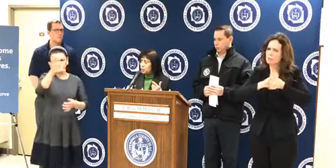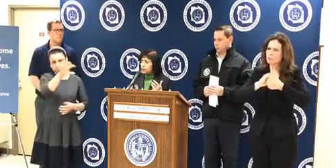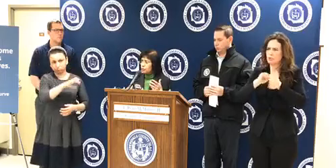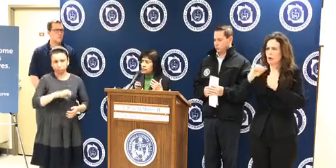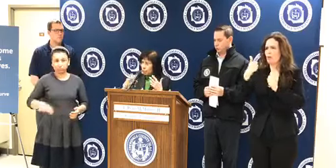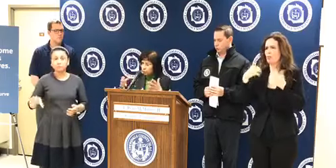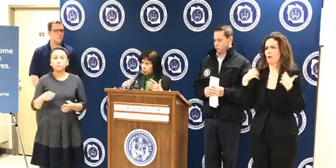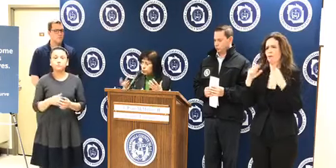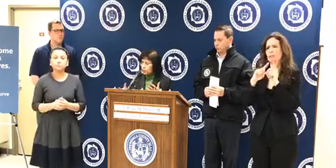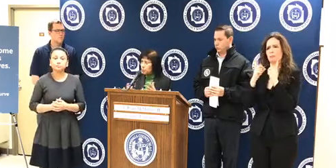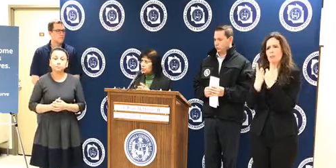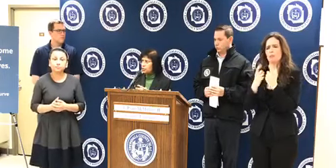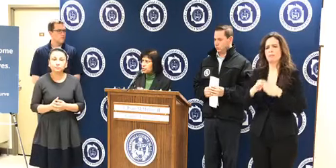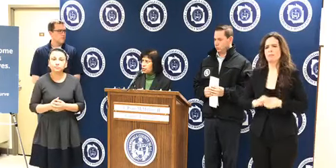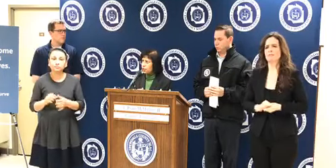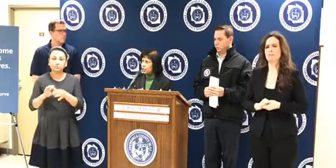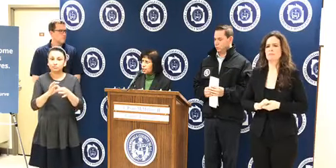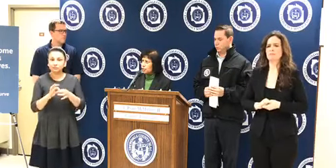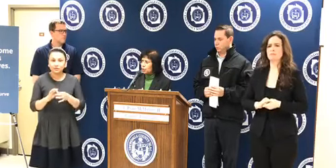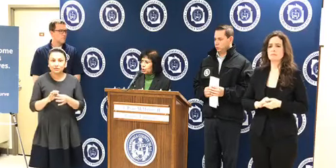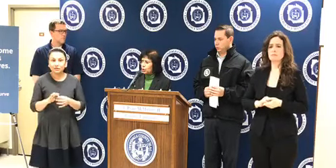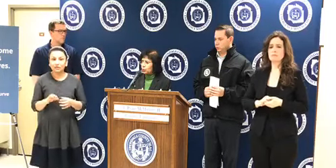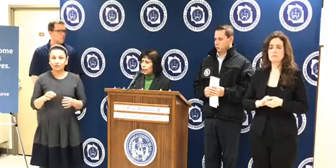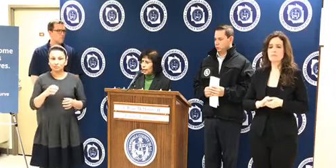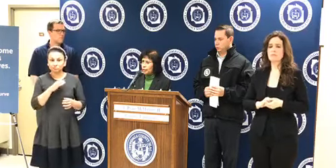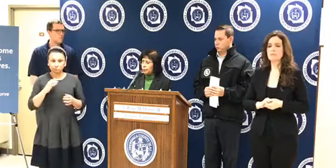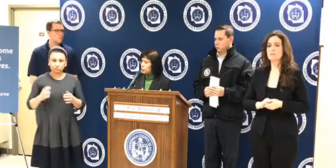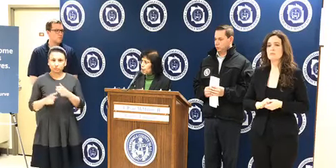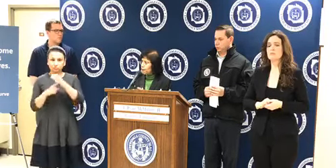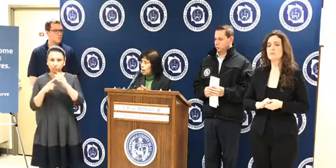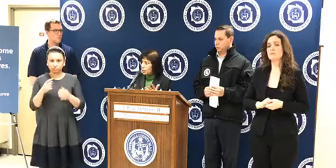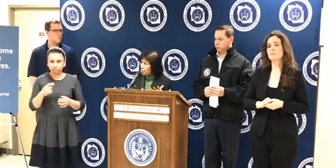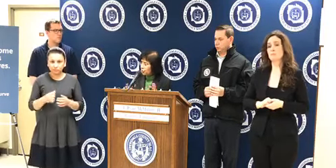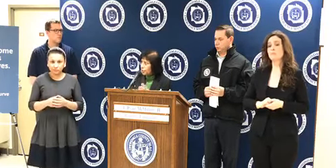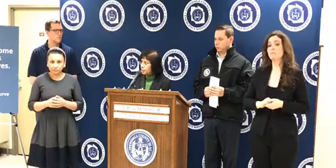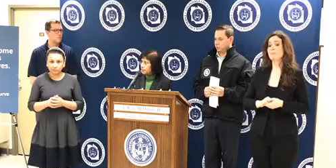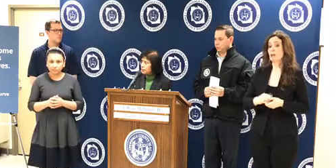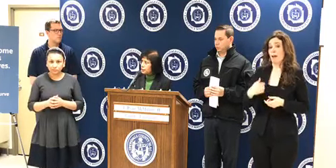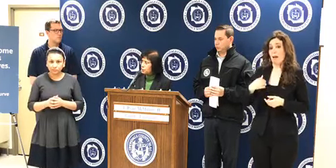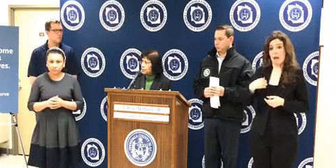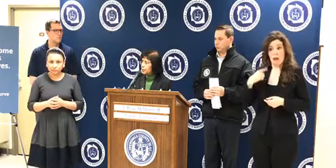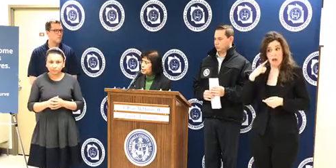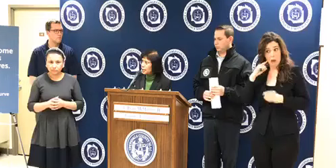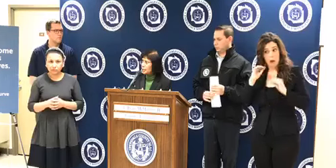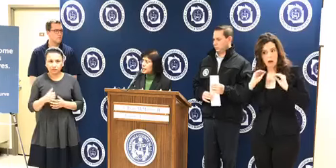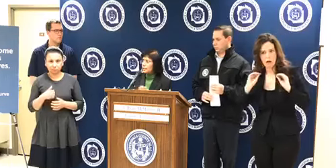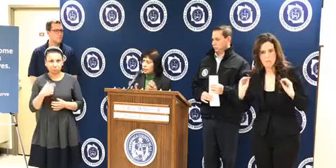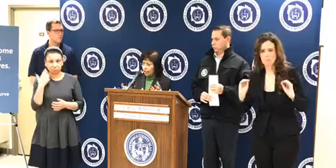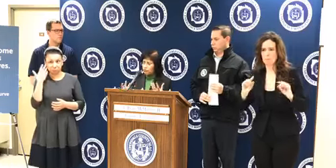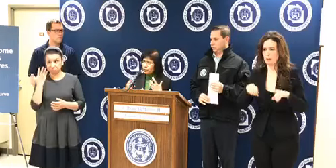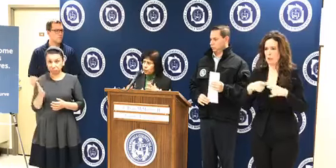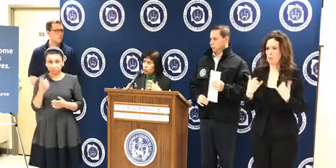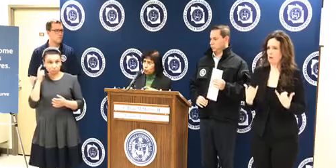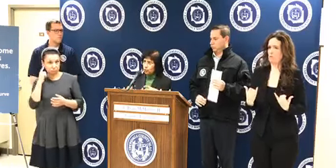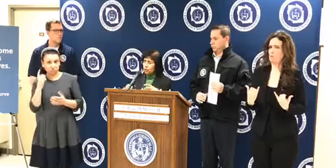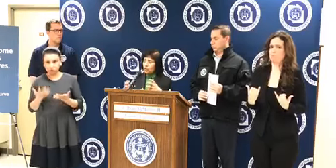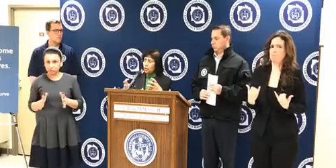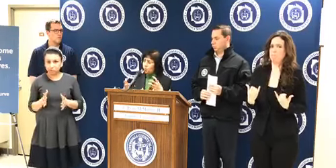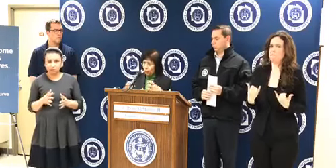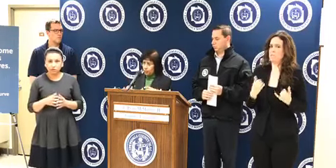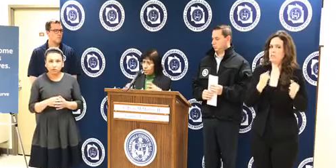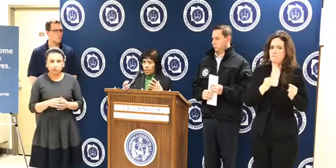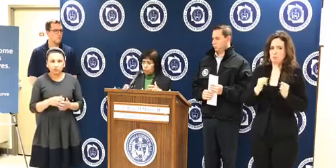in terms of relationship with the commissioners and all. So I have not heard anything at this point that any